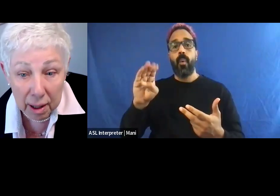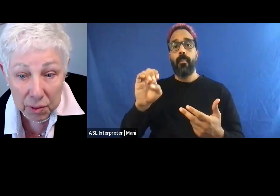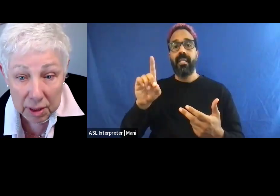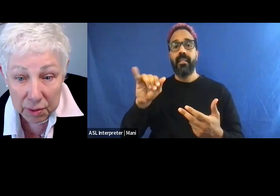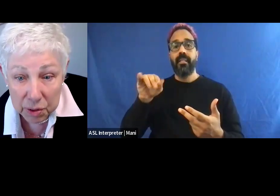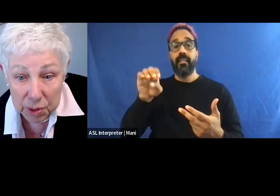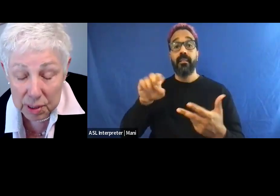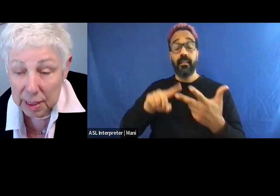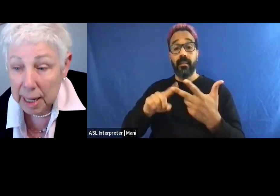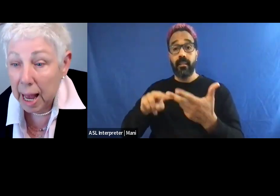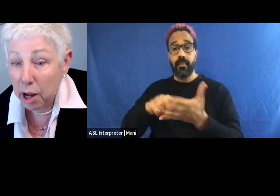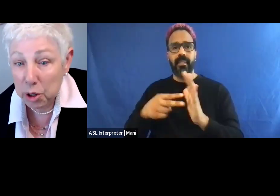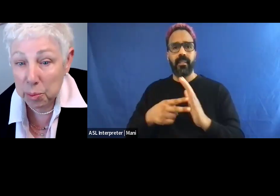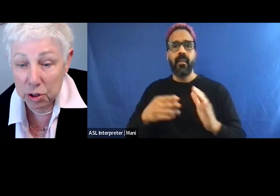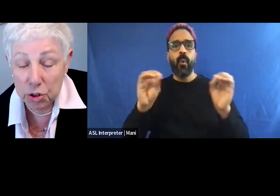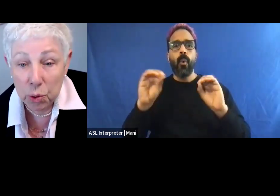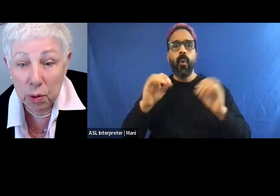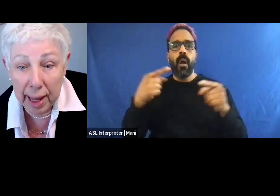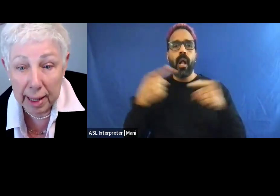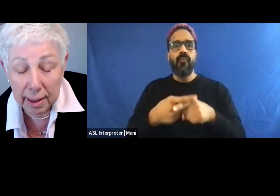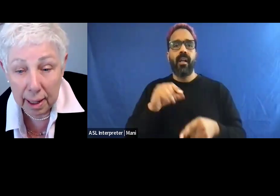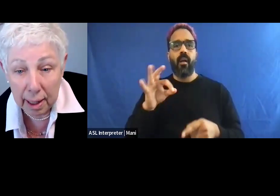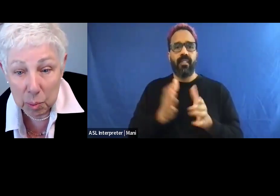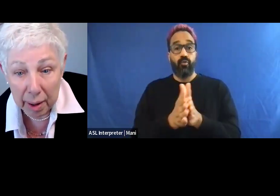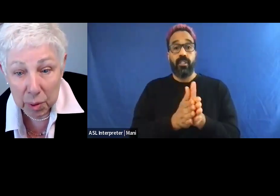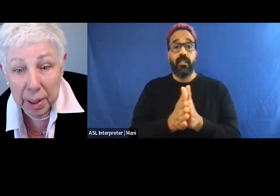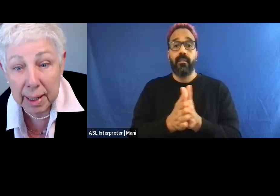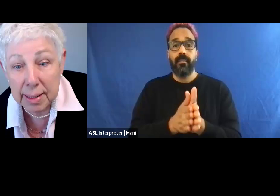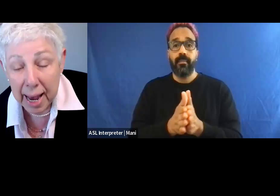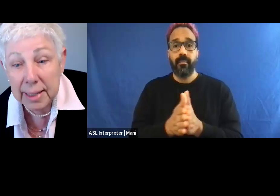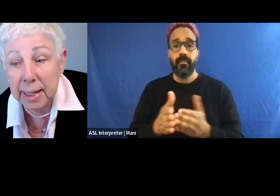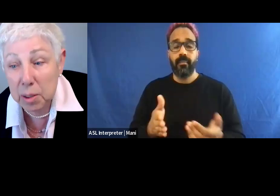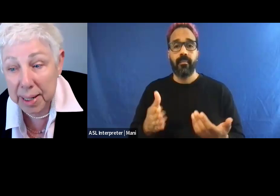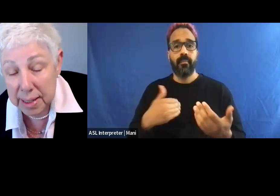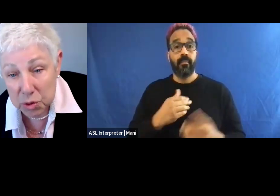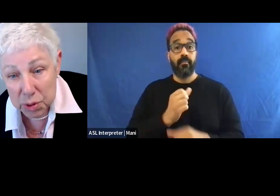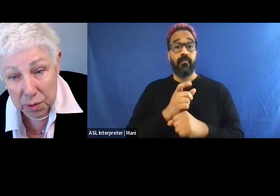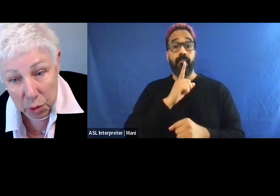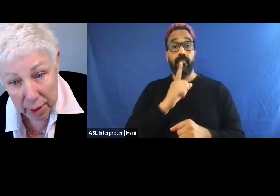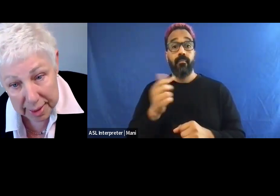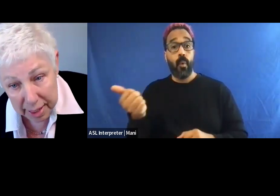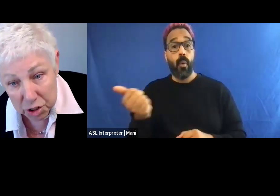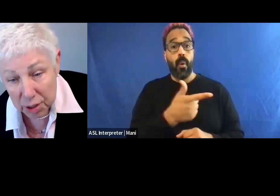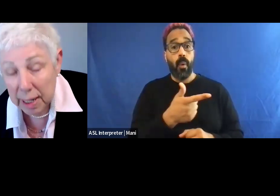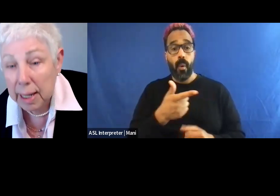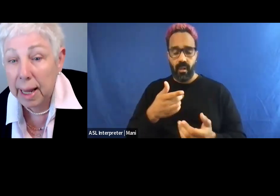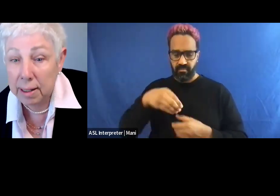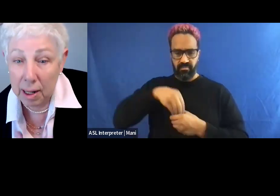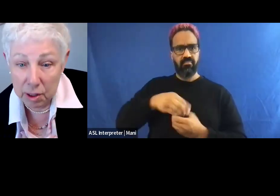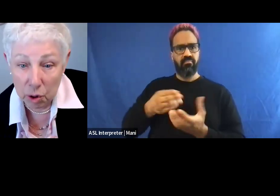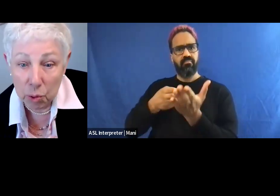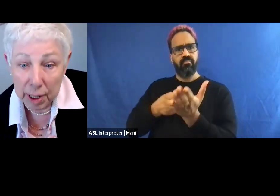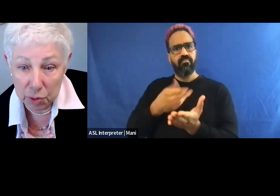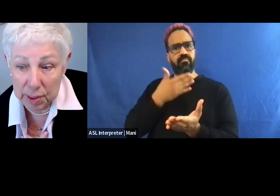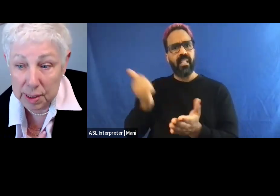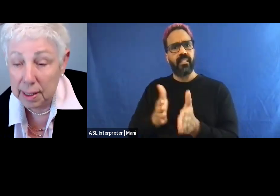having a conflict of interest. How do you make sure that everybody is acting in the best interest of the organization and not